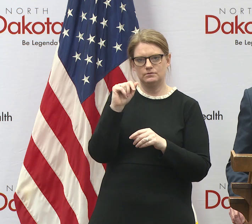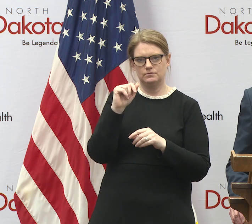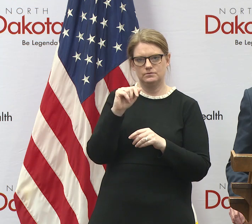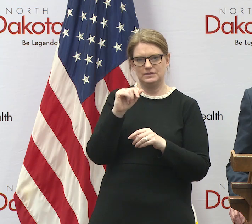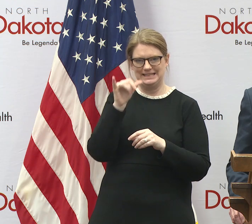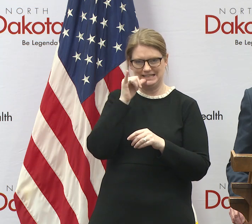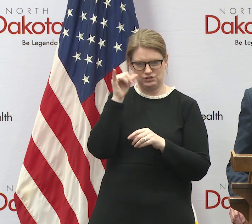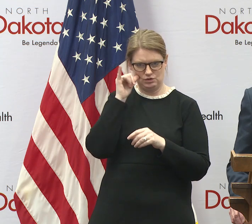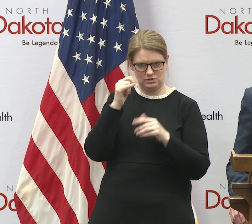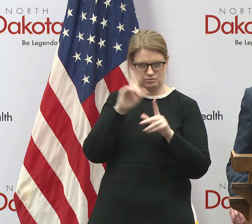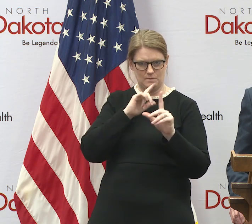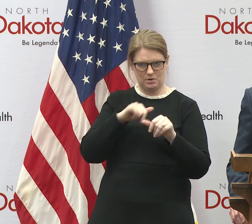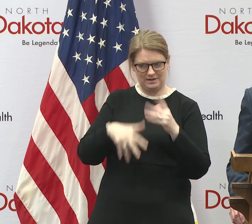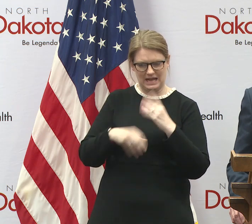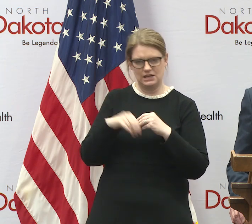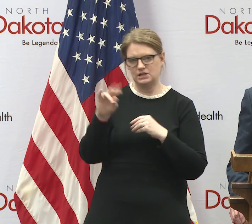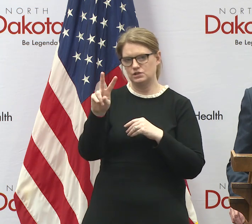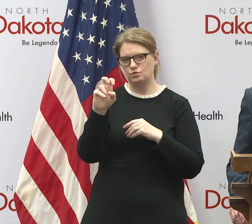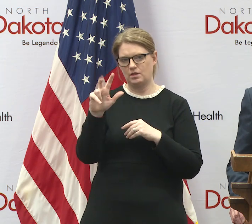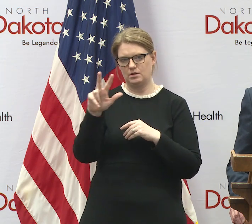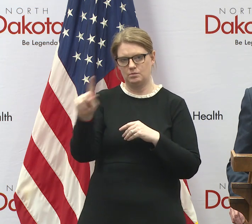report that we gave yesterday.